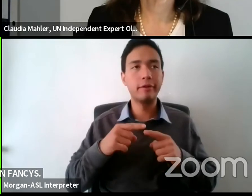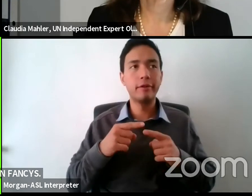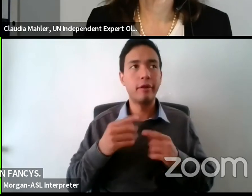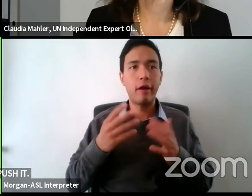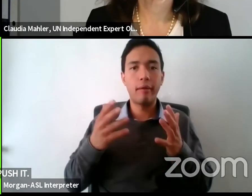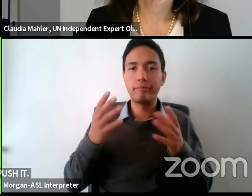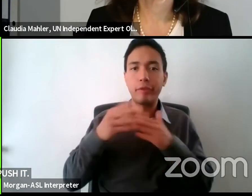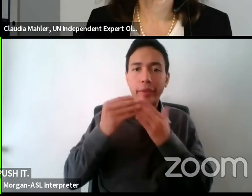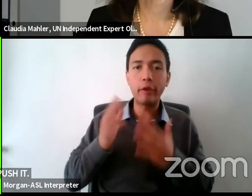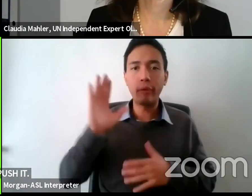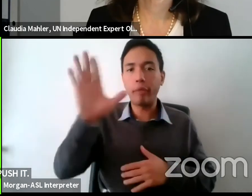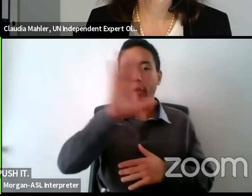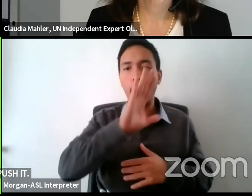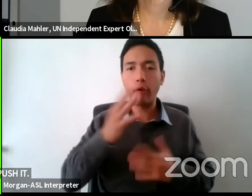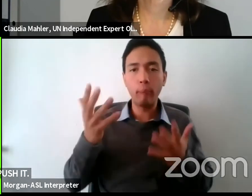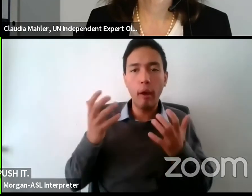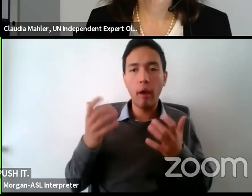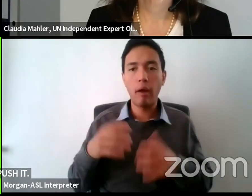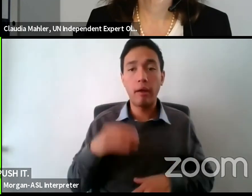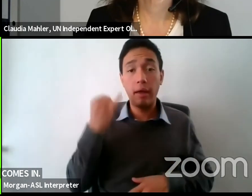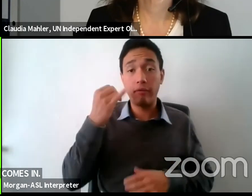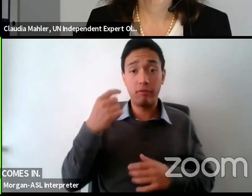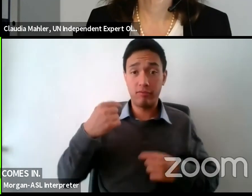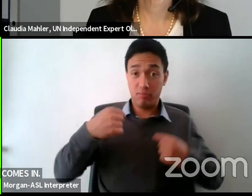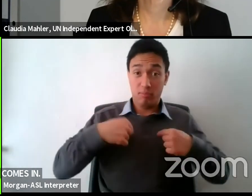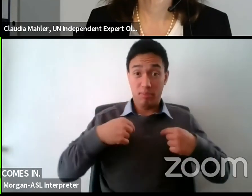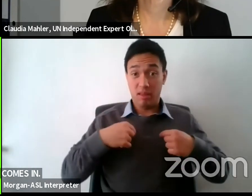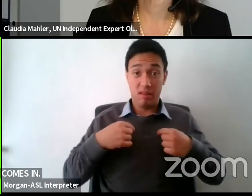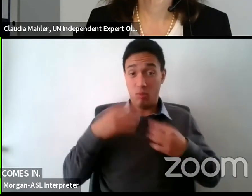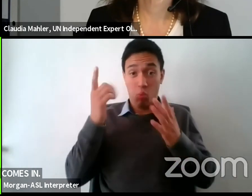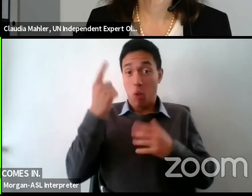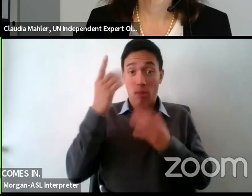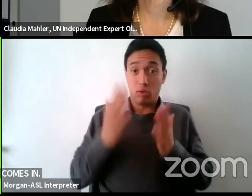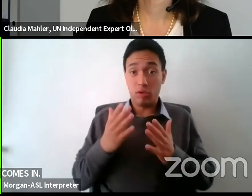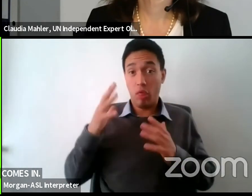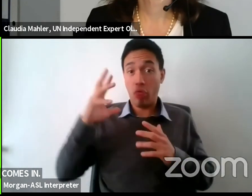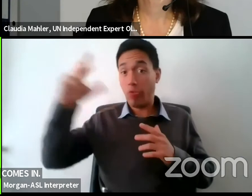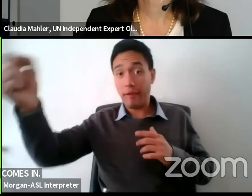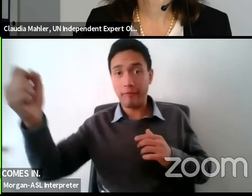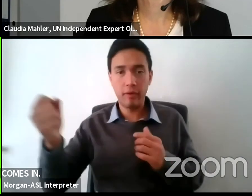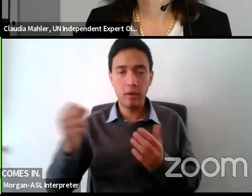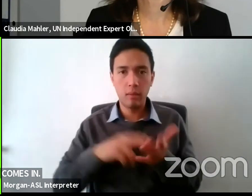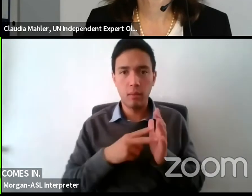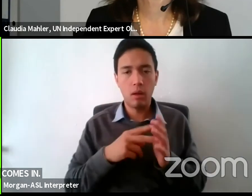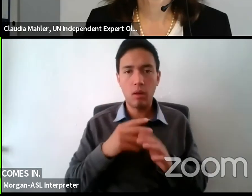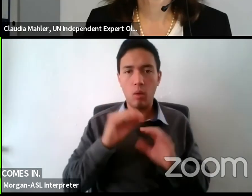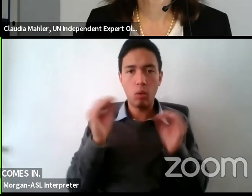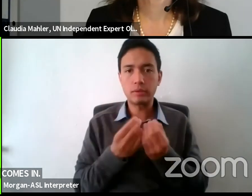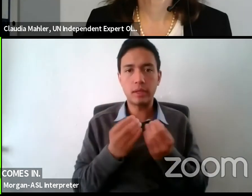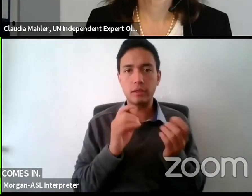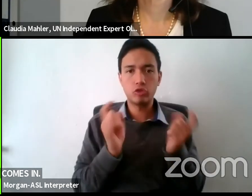first cardinal principle of putting addressing this issue of older adults is to institutionalize a